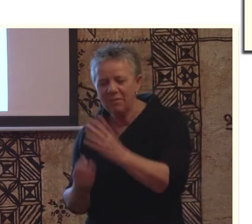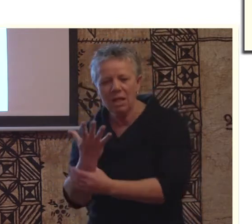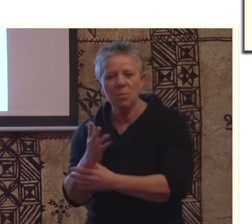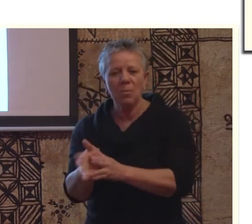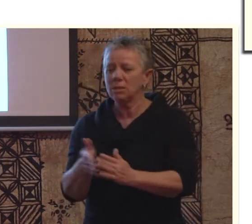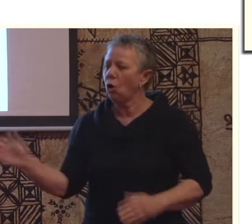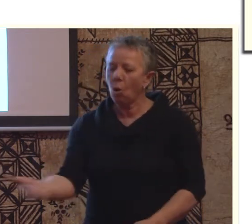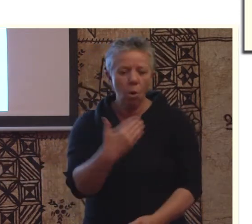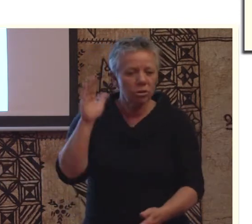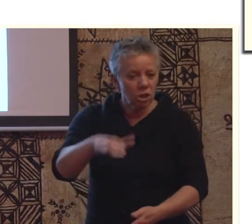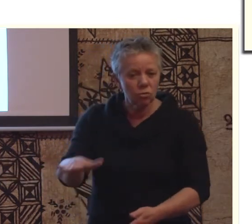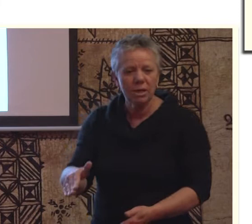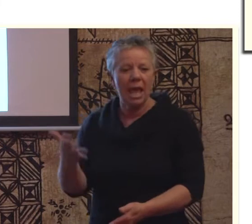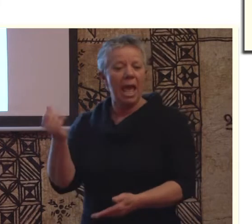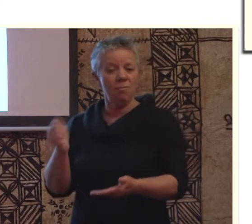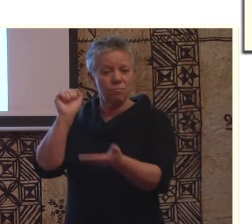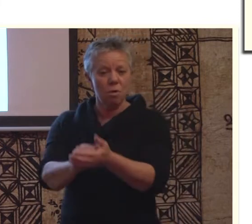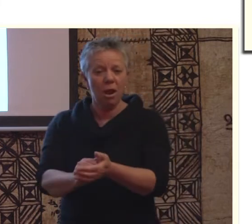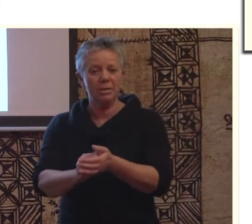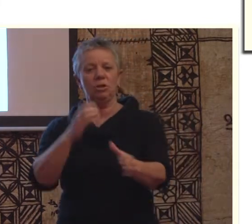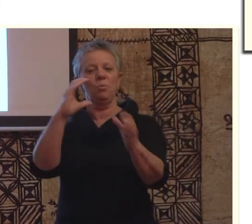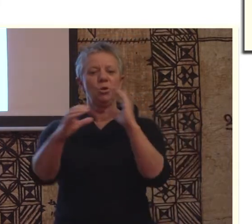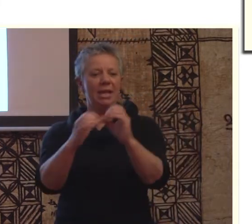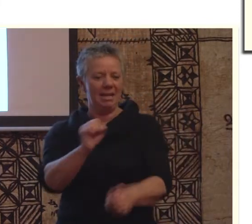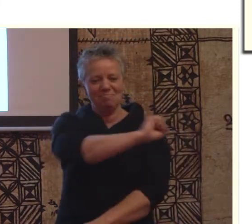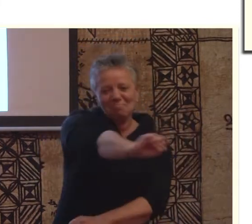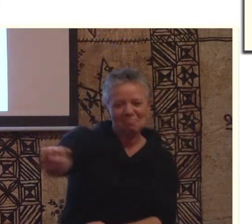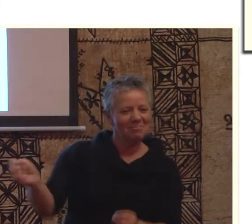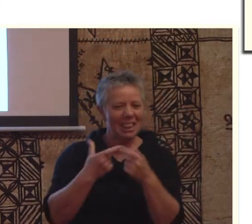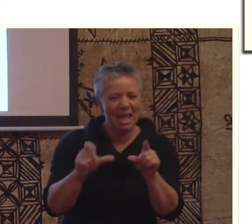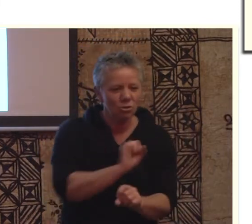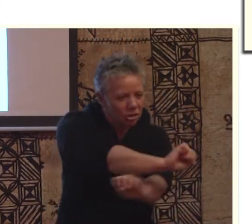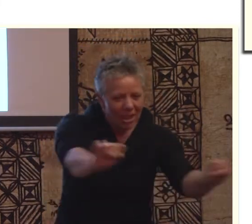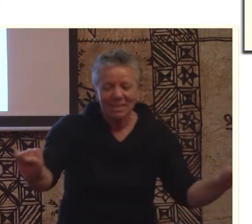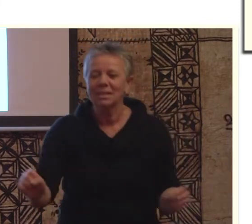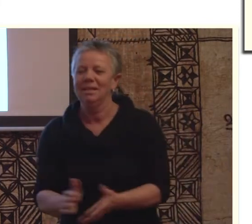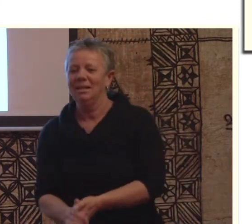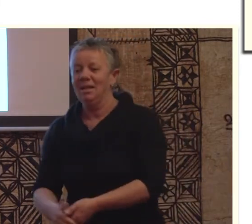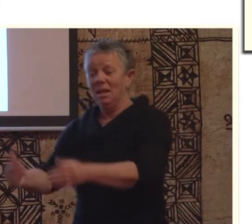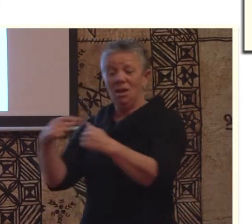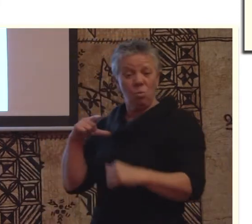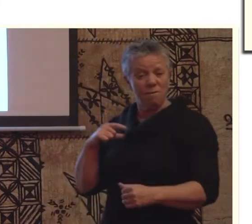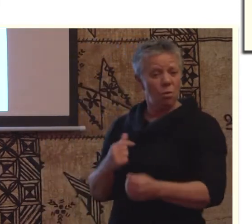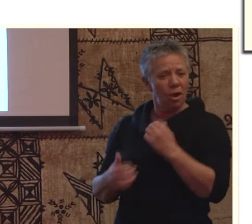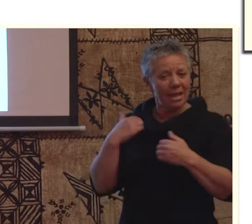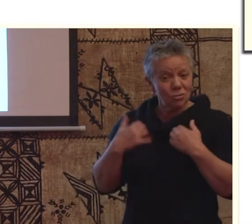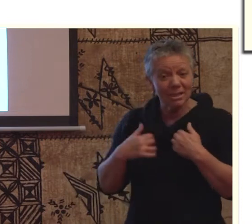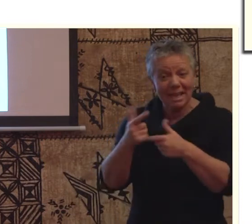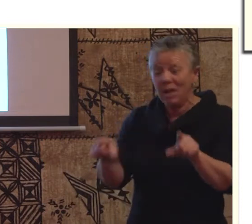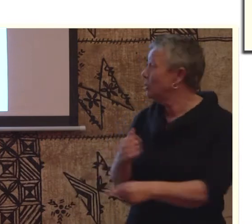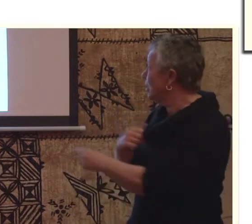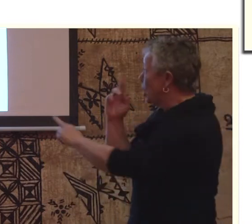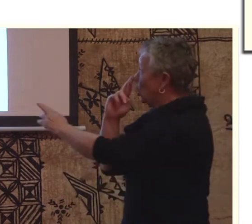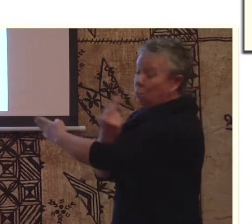choosing. All children, not all people, not just children. Why am I so interested in language? When I was 12 years old, that's me in the